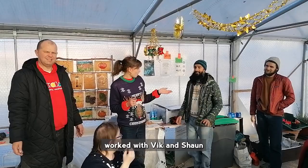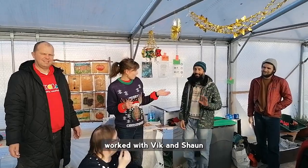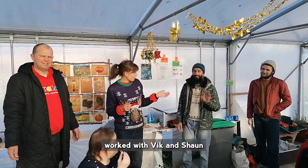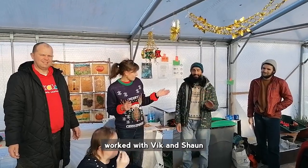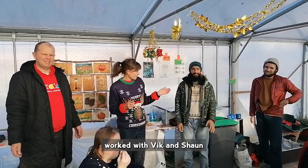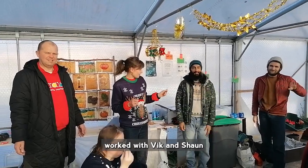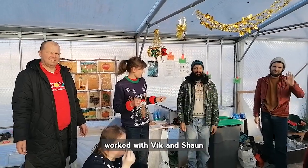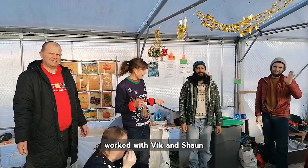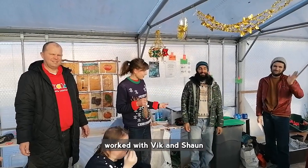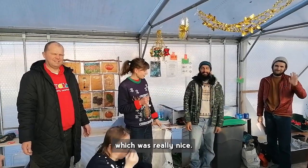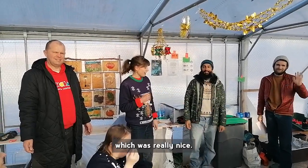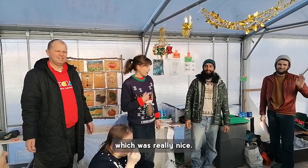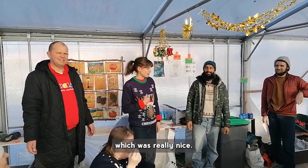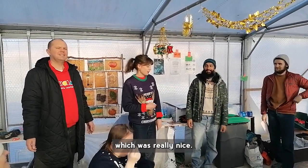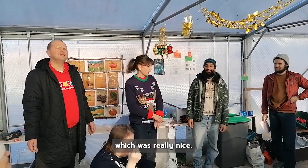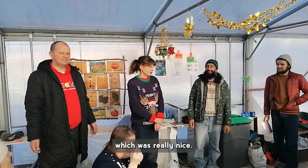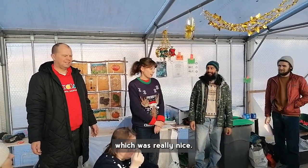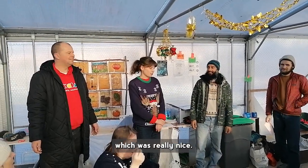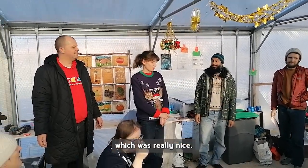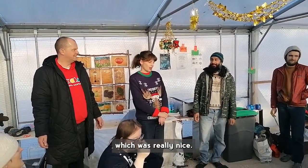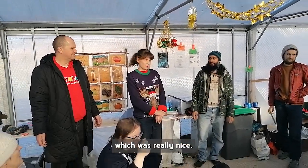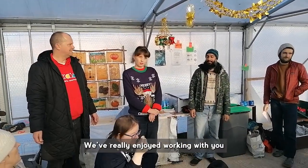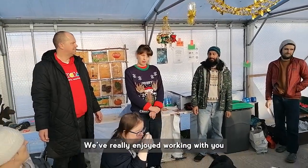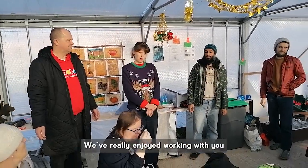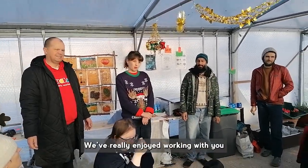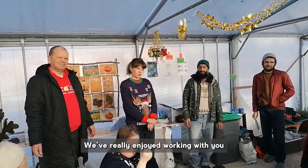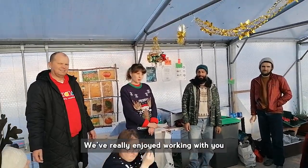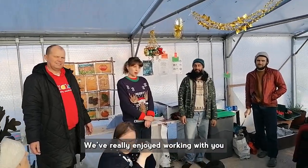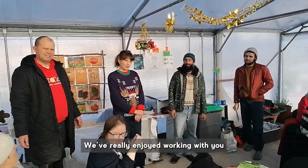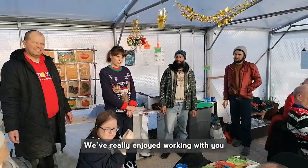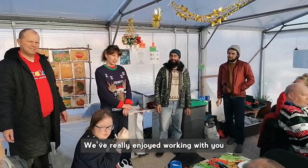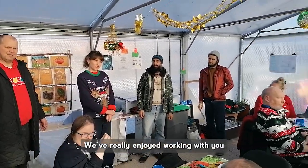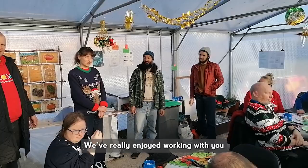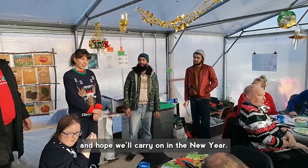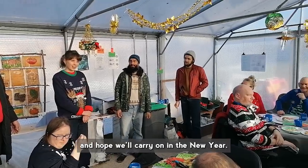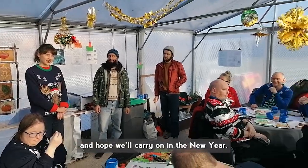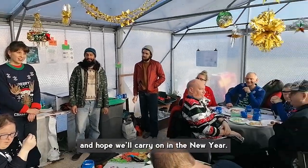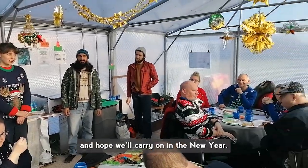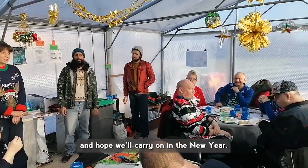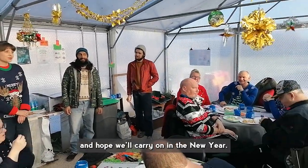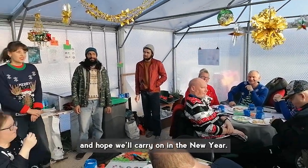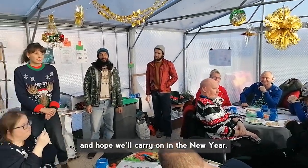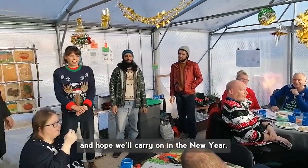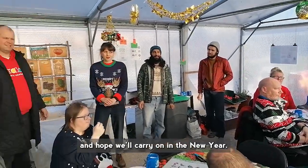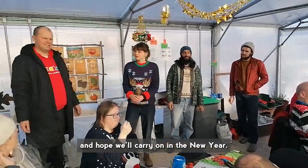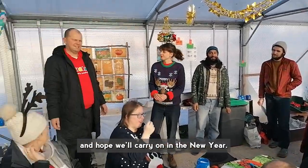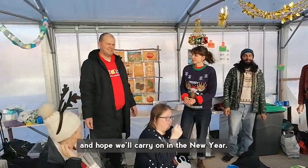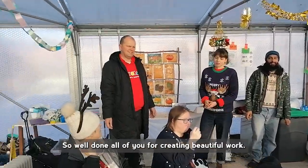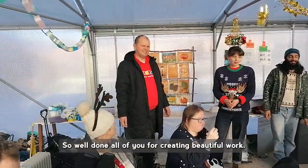Shaun, which is really nice. So yeah, we really enjoyed working with you, and hope we'll carry on in the new year. Yeah, definitely. Thank you. So